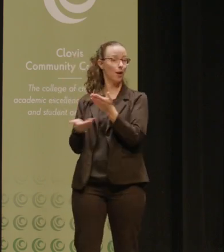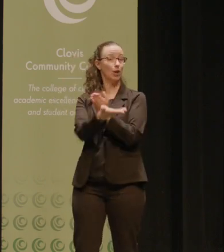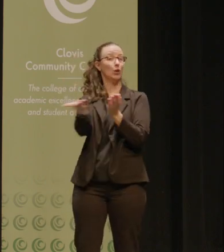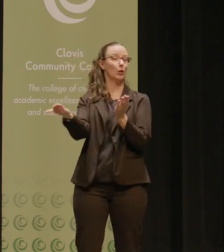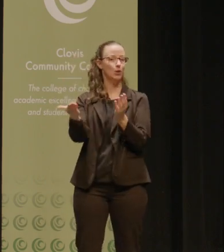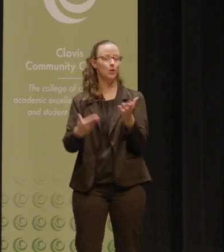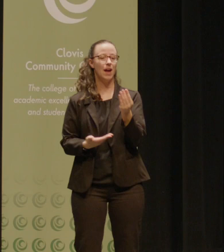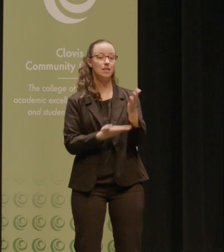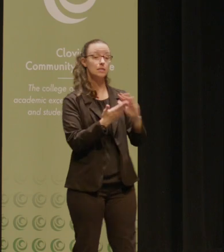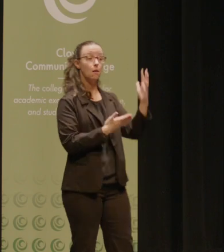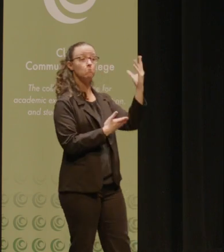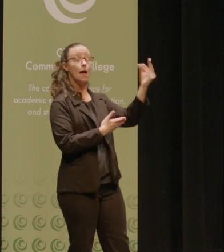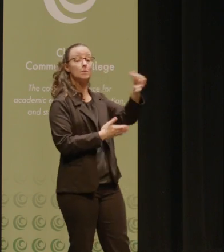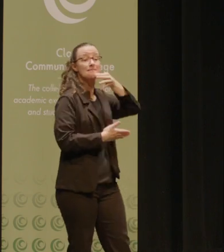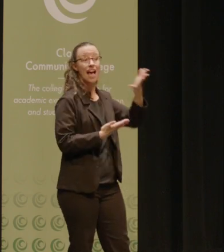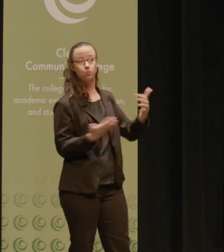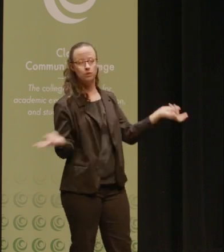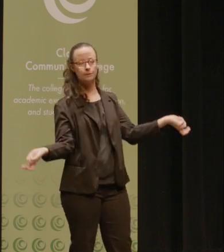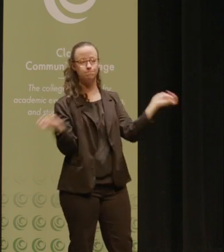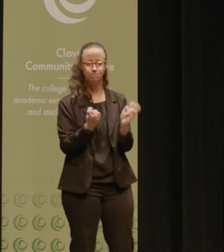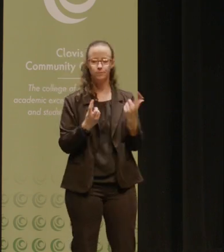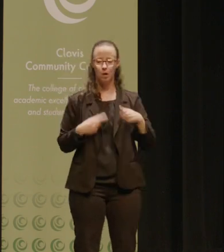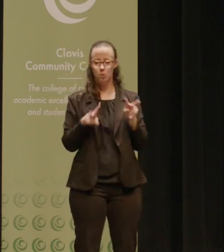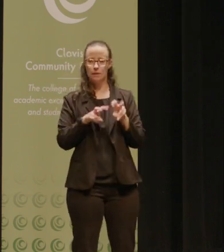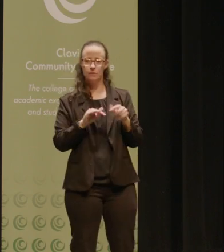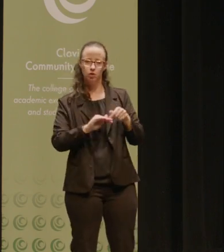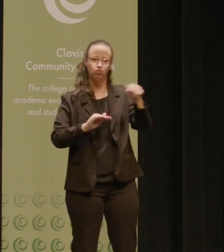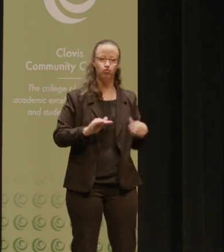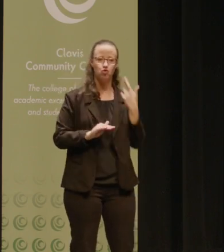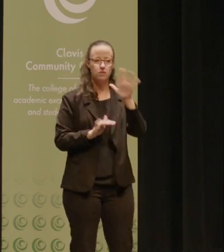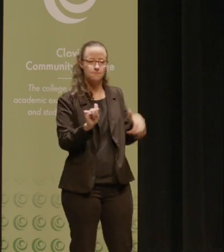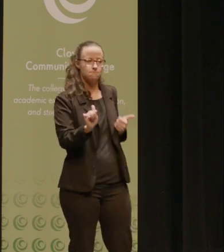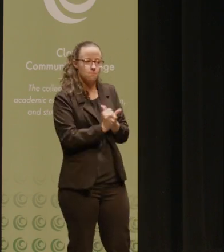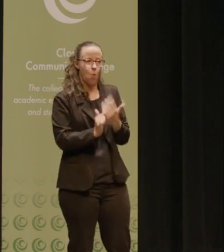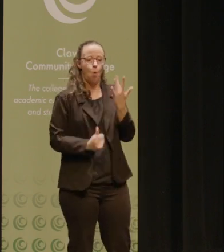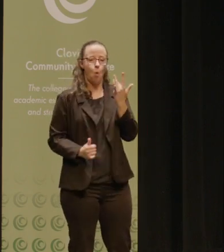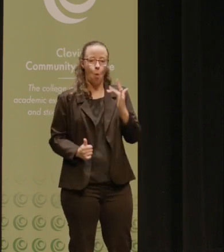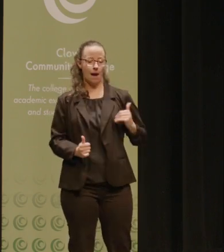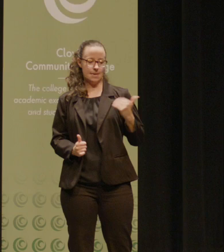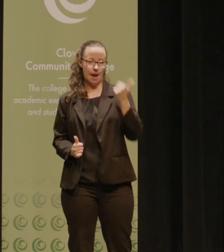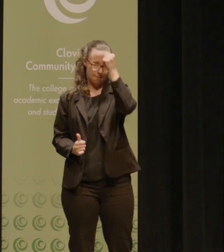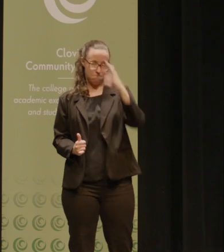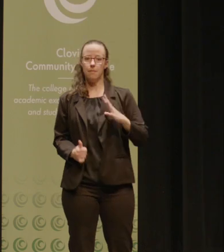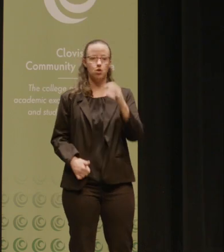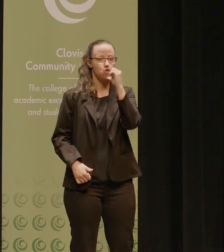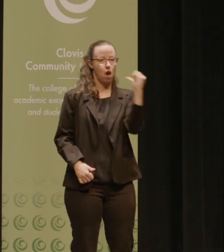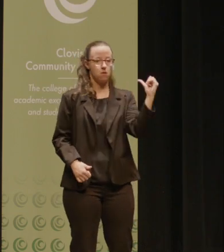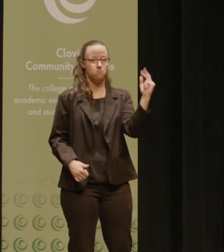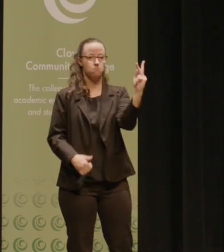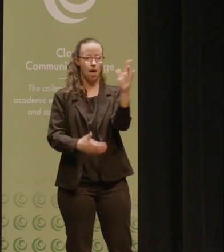some outside experts, and I said, we need to look at the root causes of why our young men are not coming